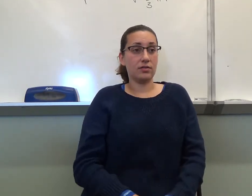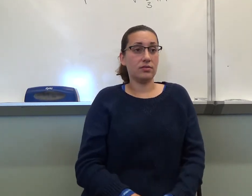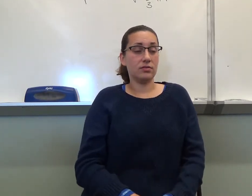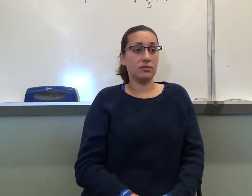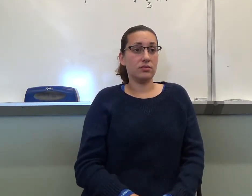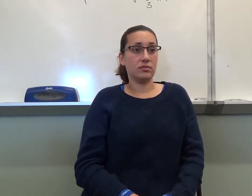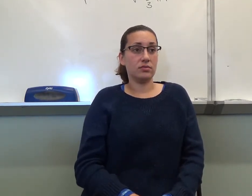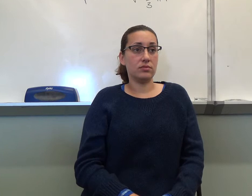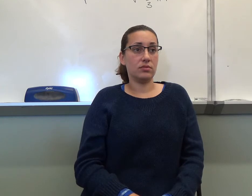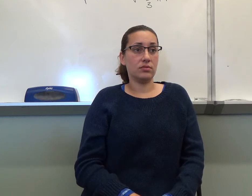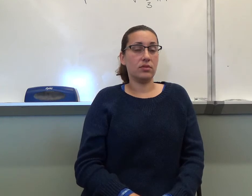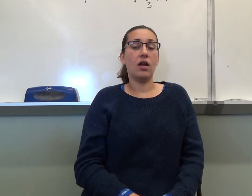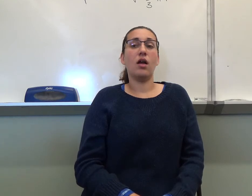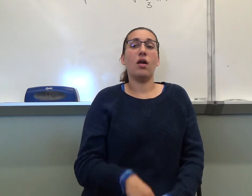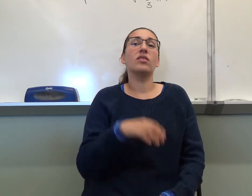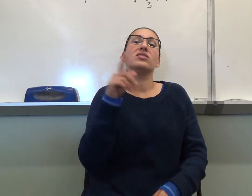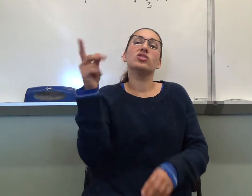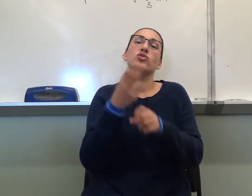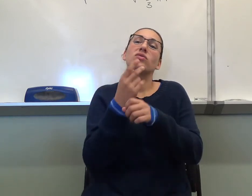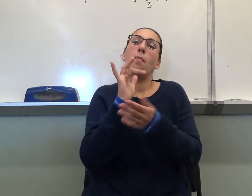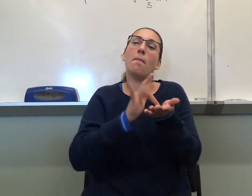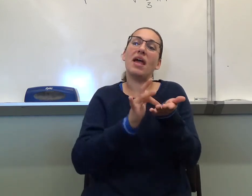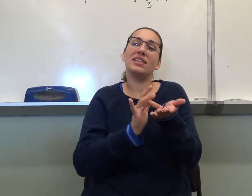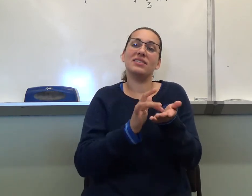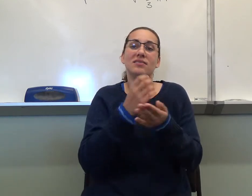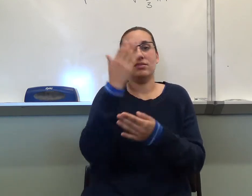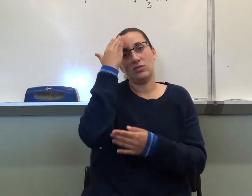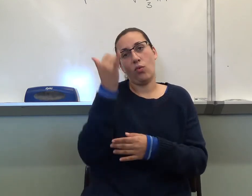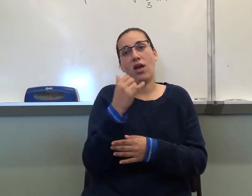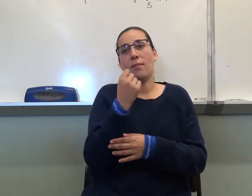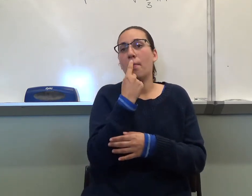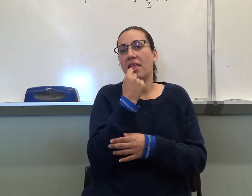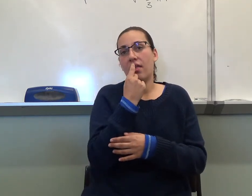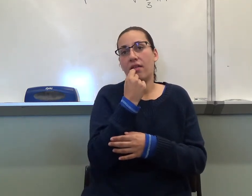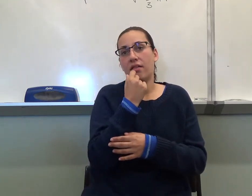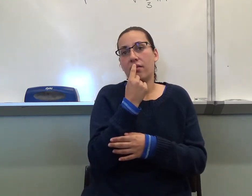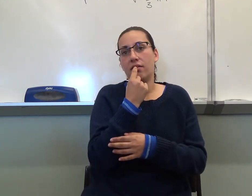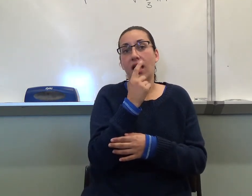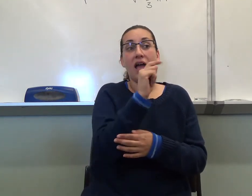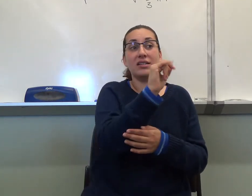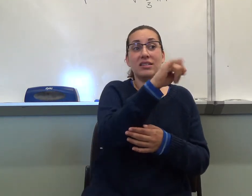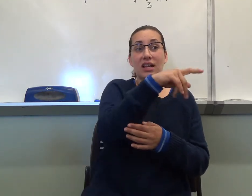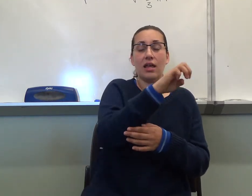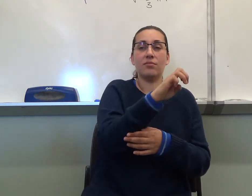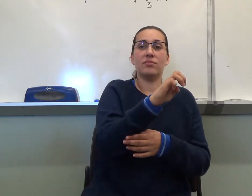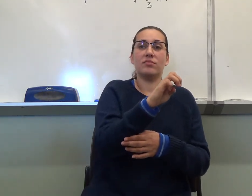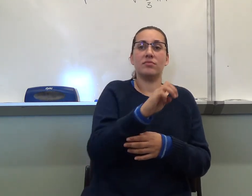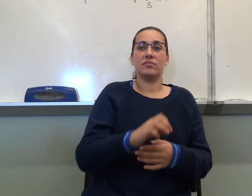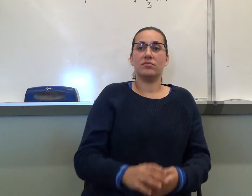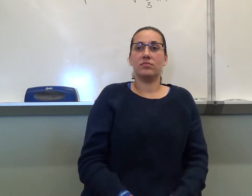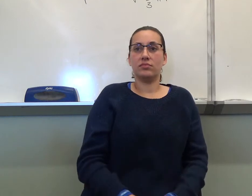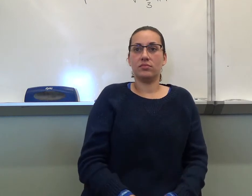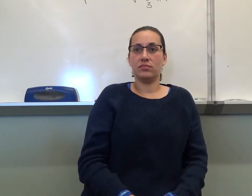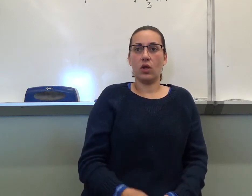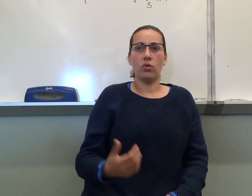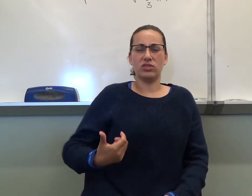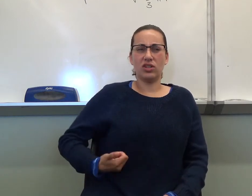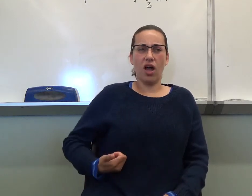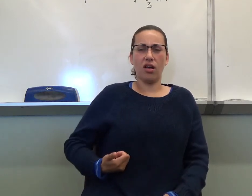you tell them that 1 CD icon is 1 million CDs, 100 million rather, they're not going to know it. You know, that's